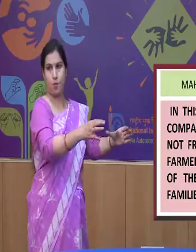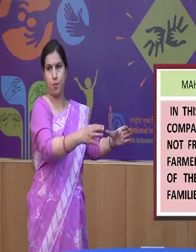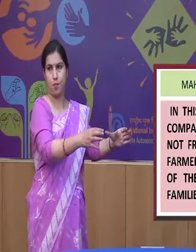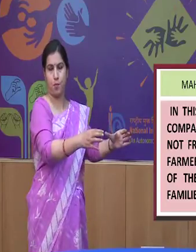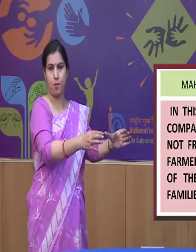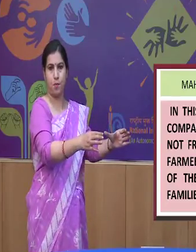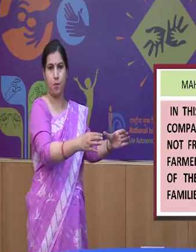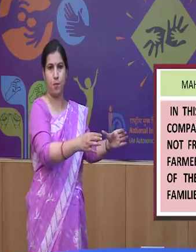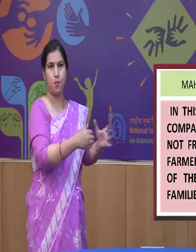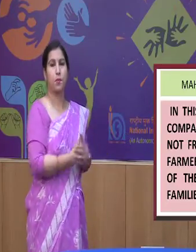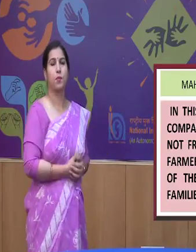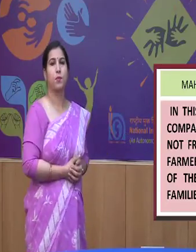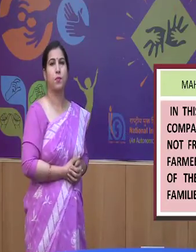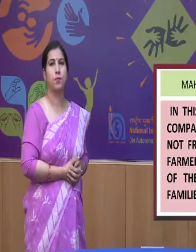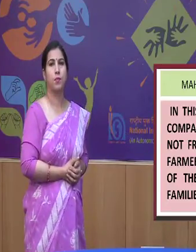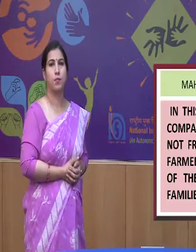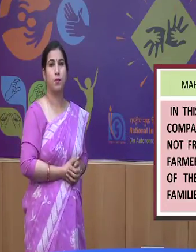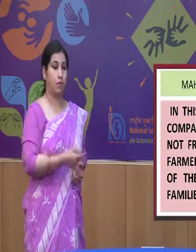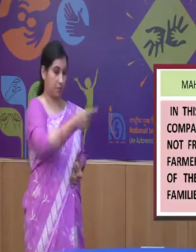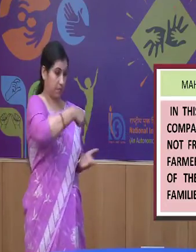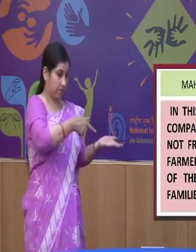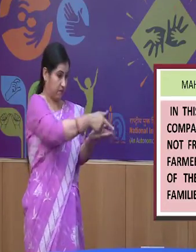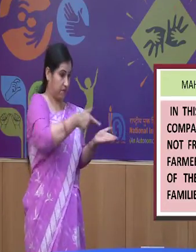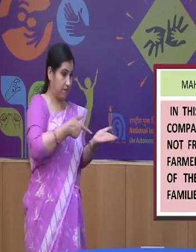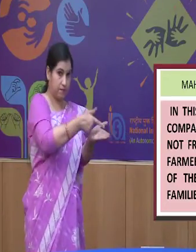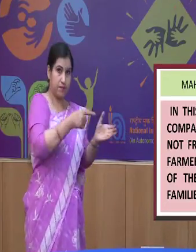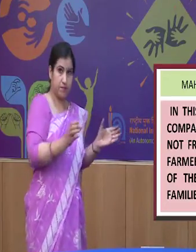and it was made for the revenue collection.